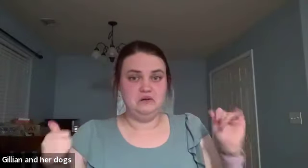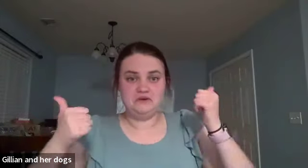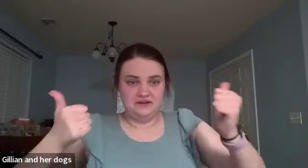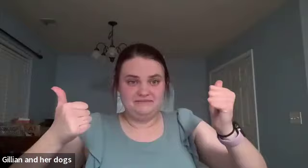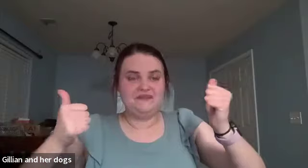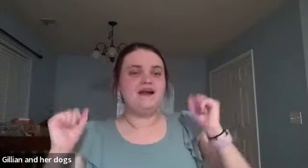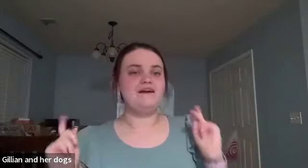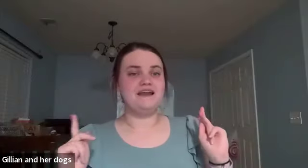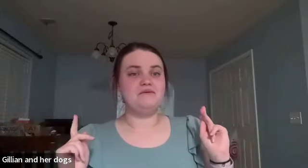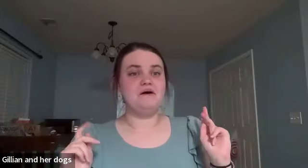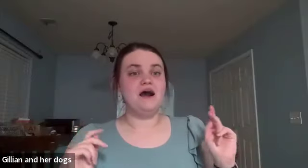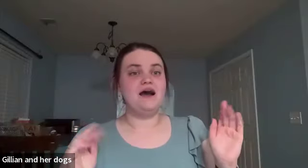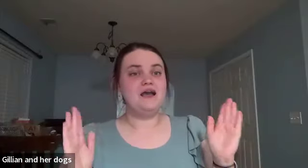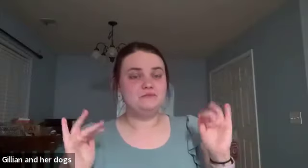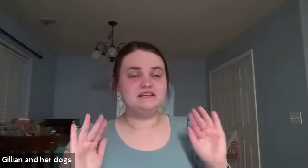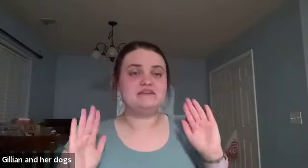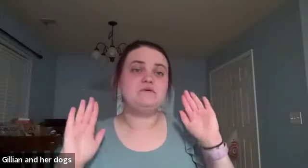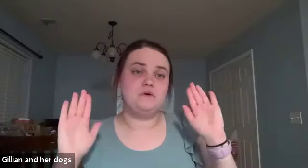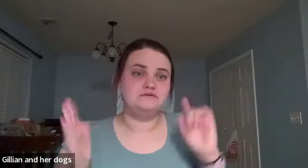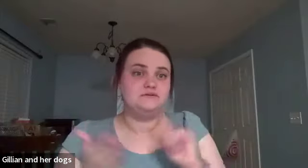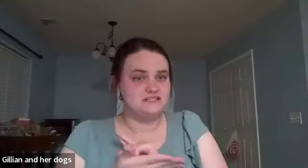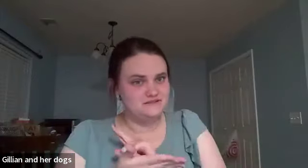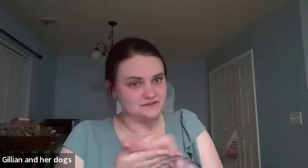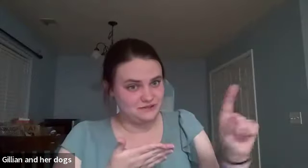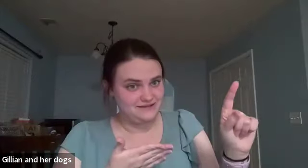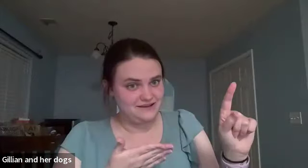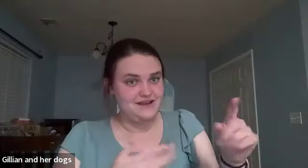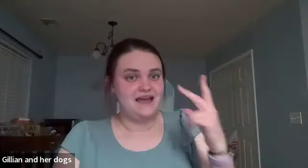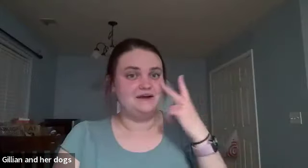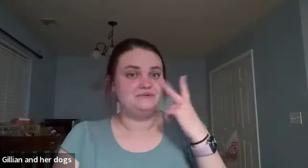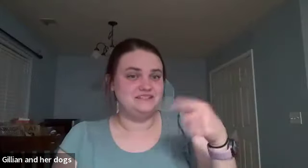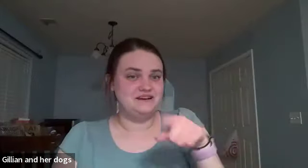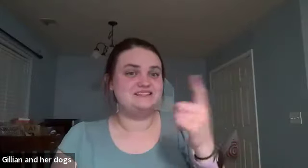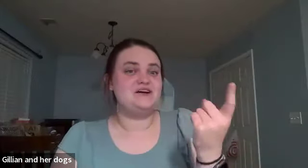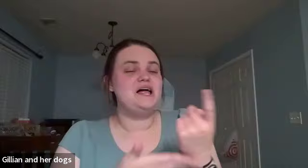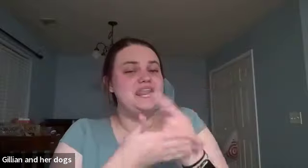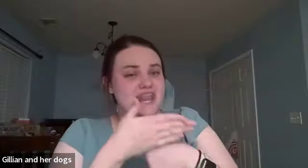Nope, we're good. All right, well, I hope you guys have a wonderful rest of y'all's week, and I will see you guys all